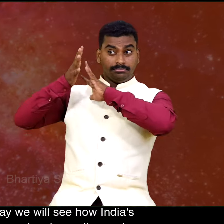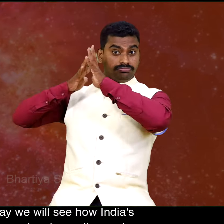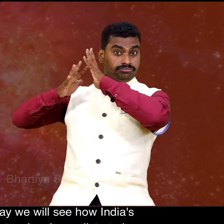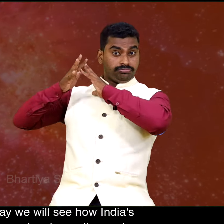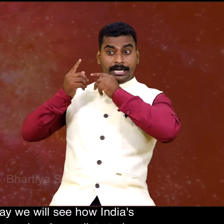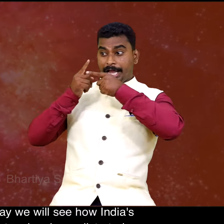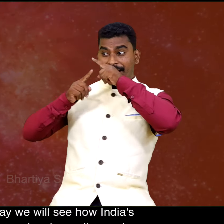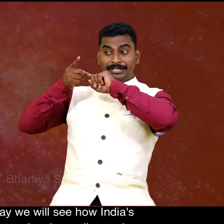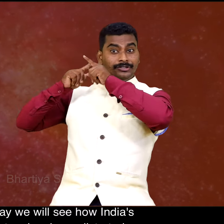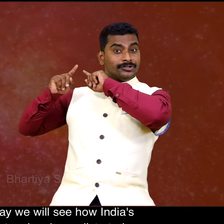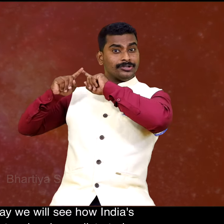been distorted.